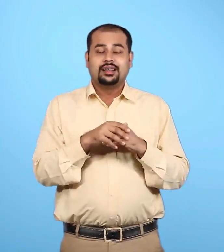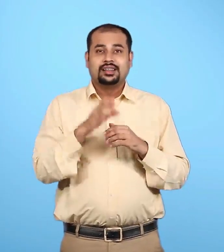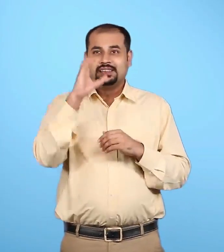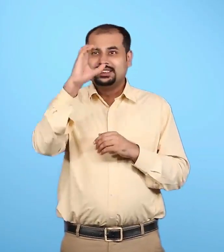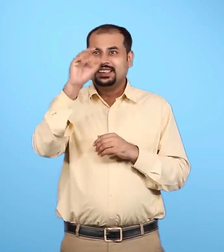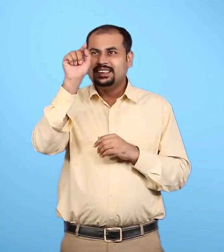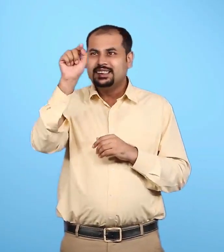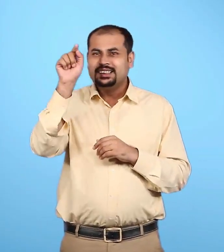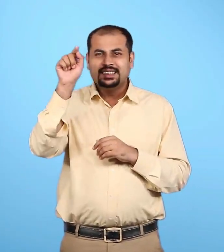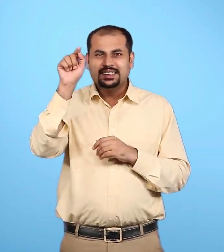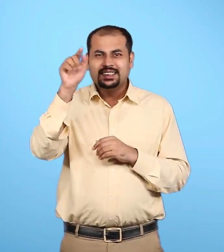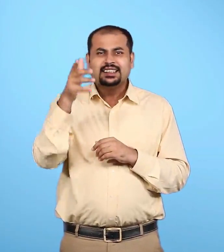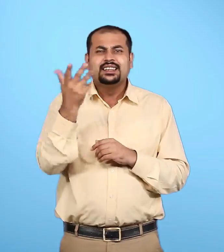different days.